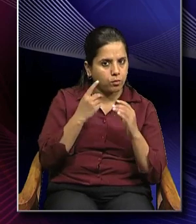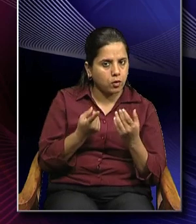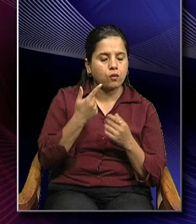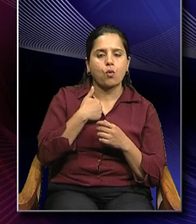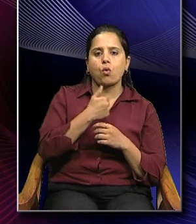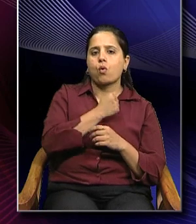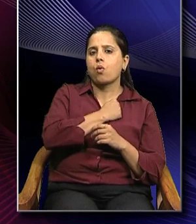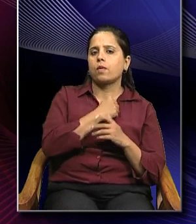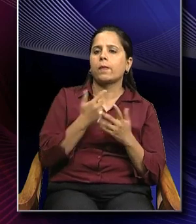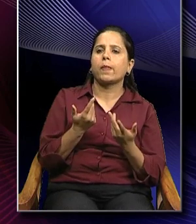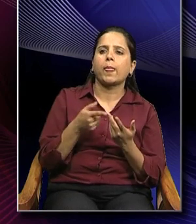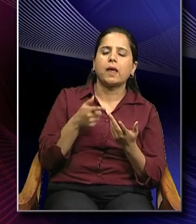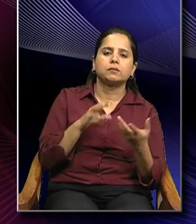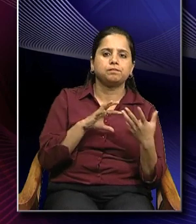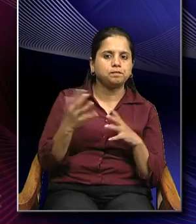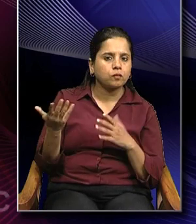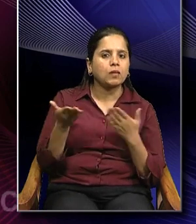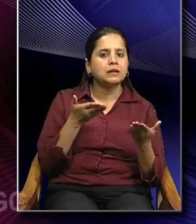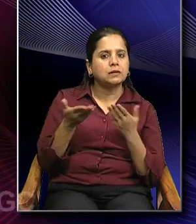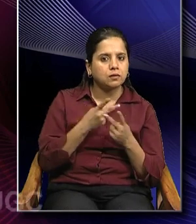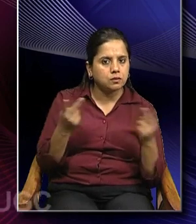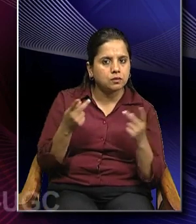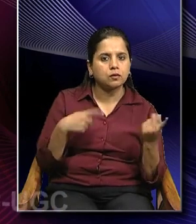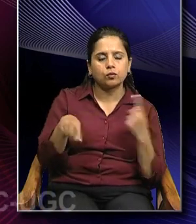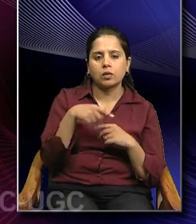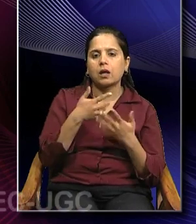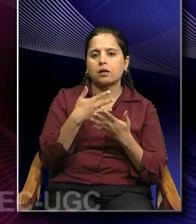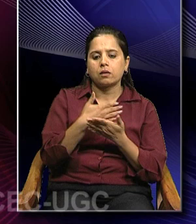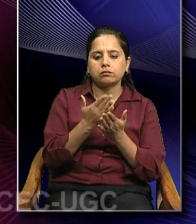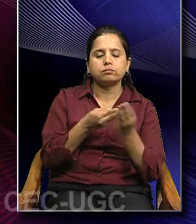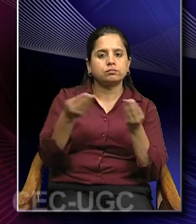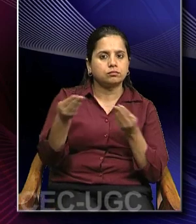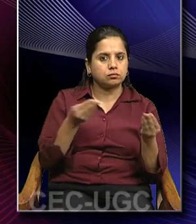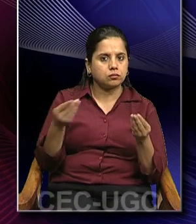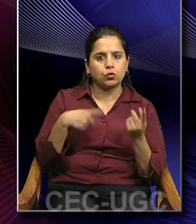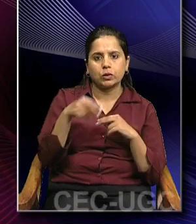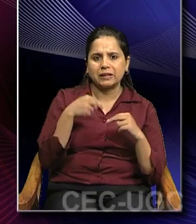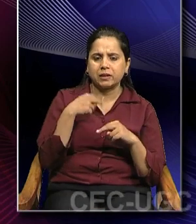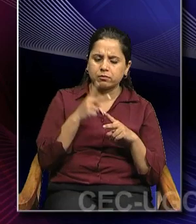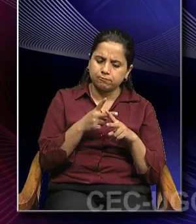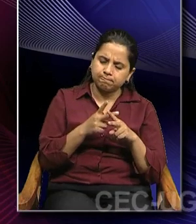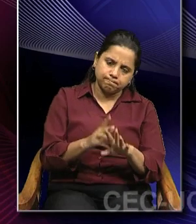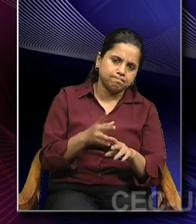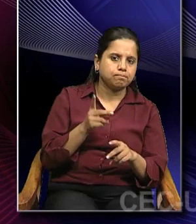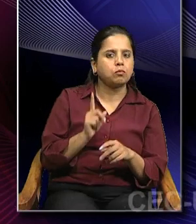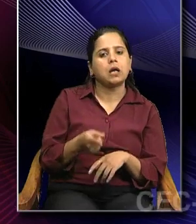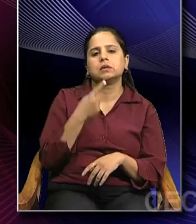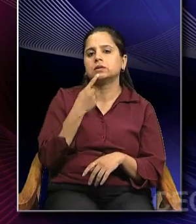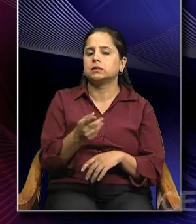our productions and services, for our channels of distribution. So we need to stay augmented. We have